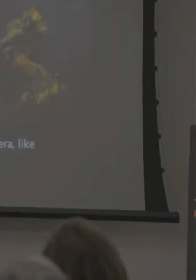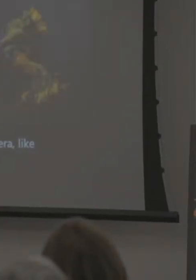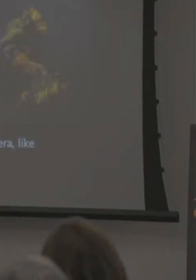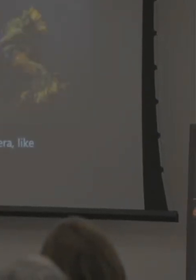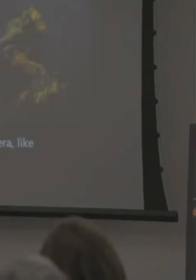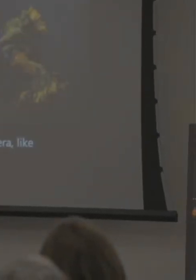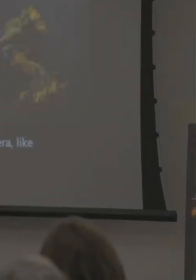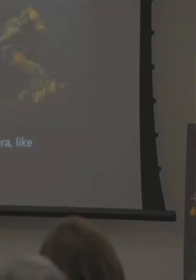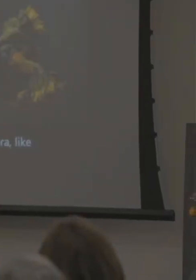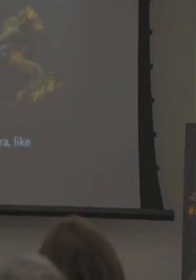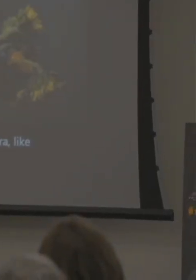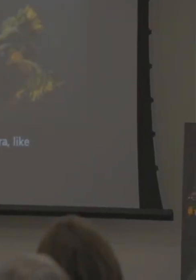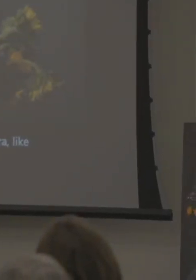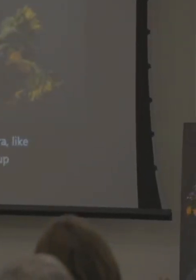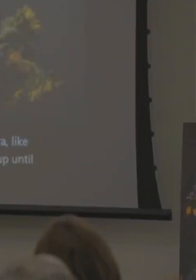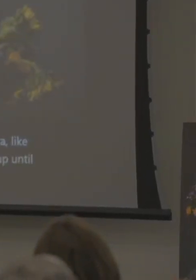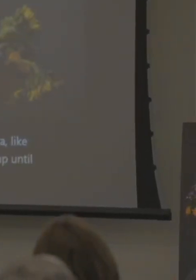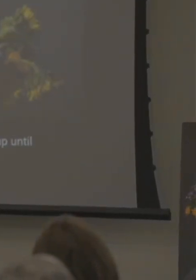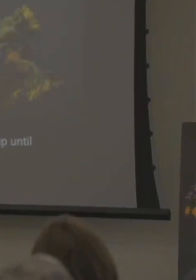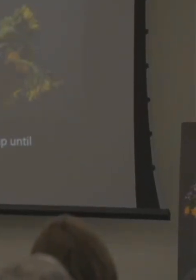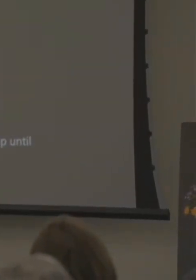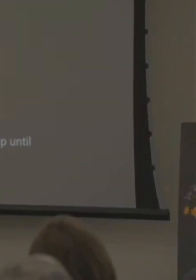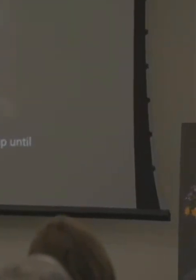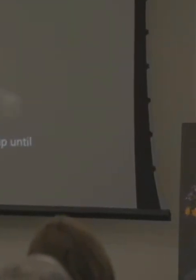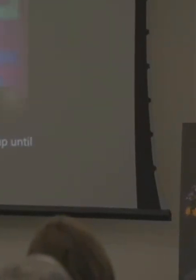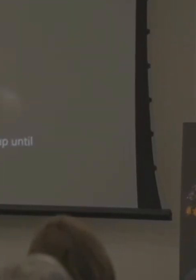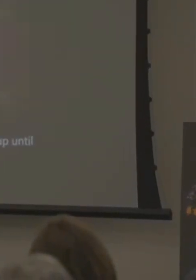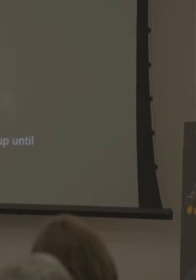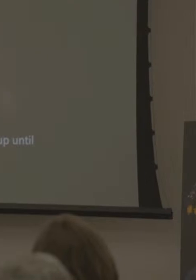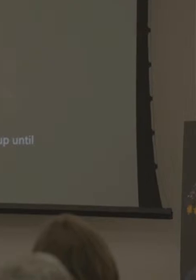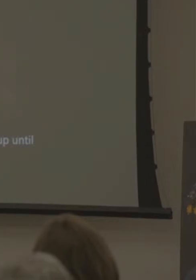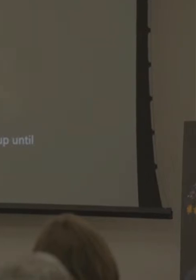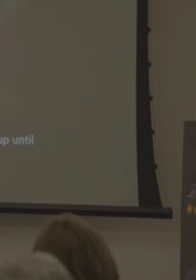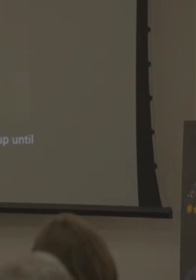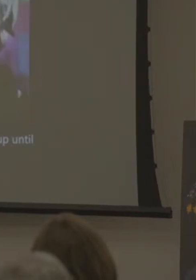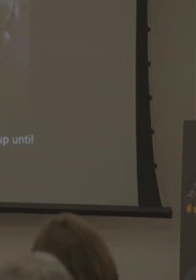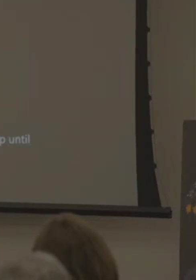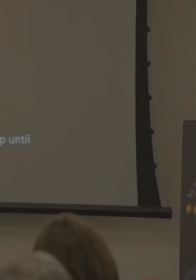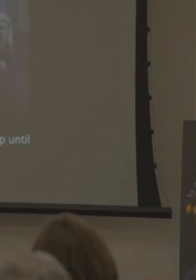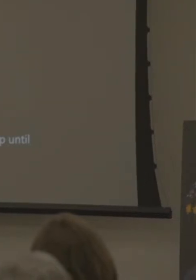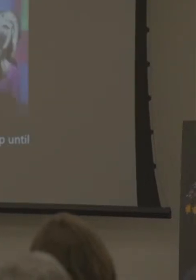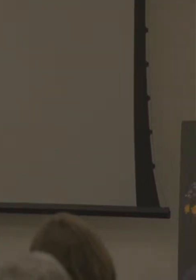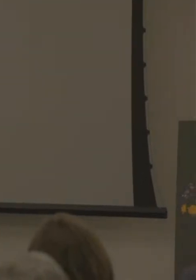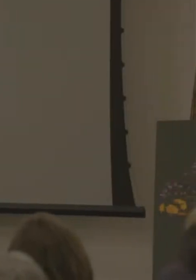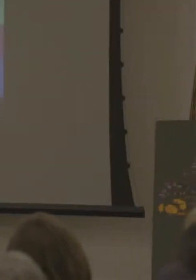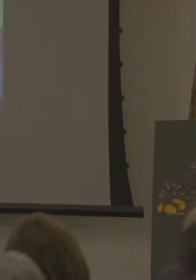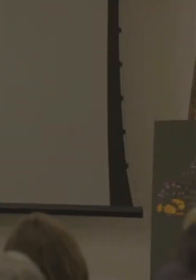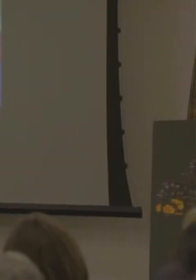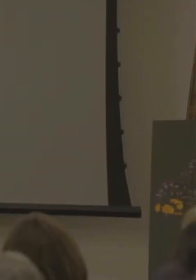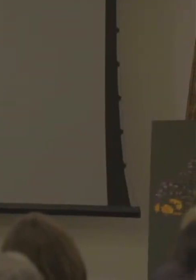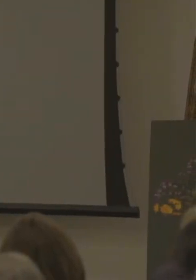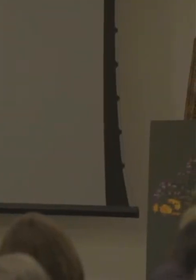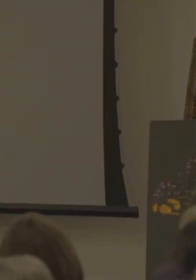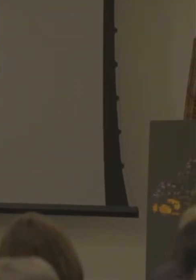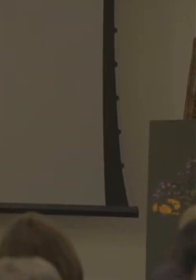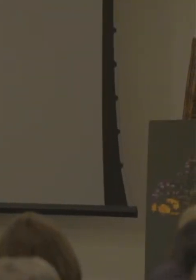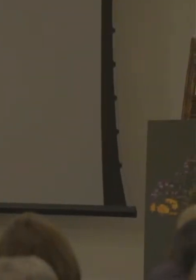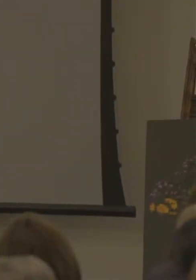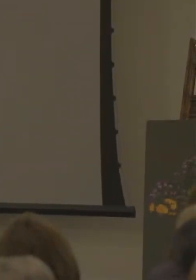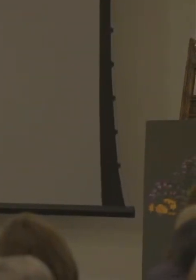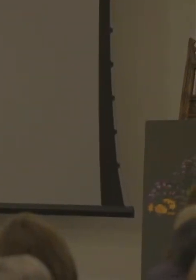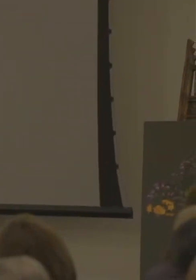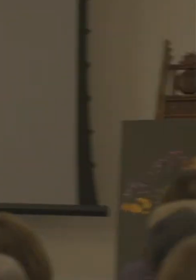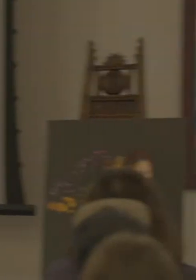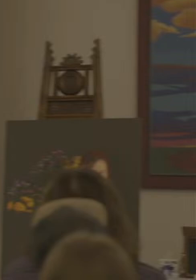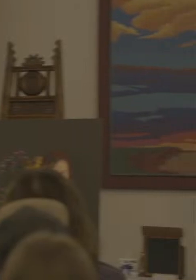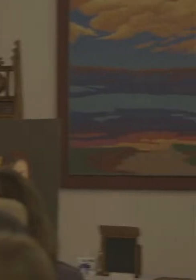7 onwards up until grade 12, and then took, I guess, a few years break, but then I always promised